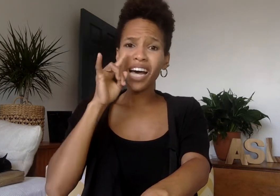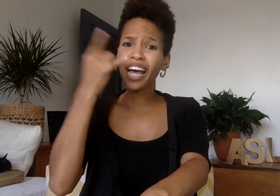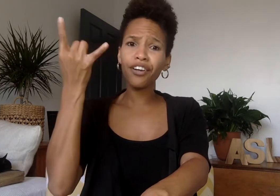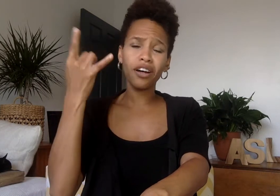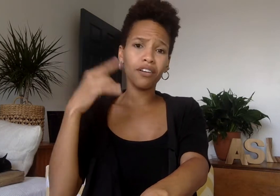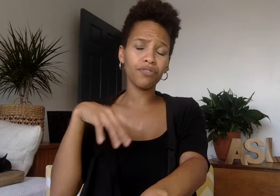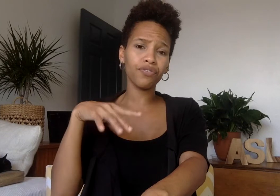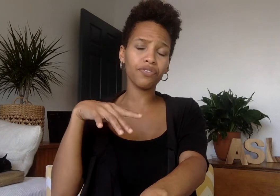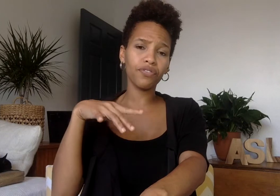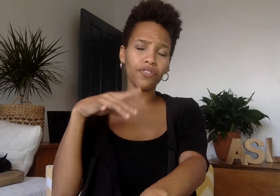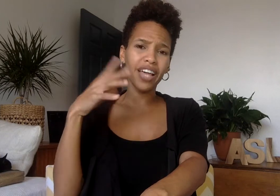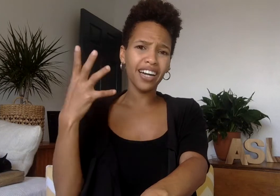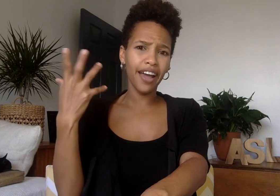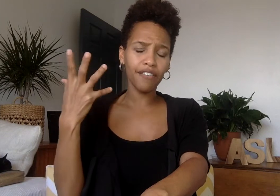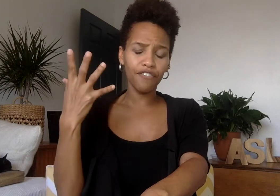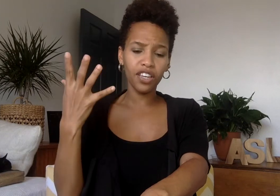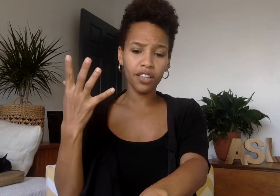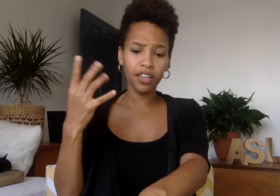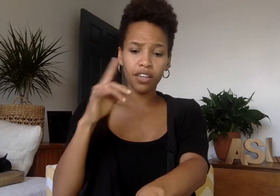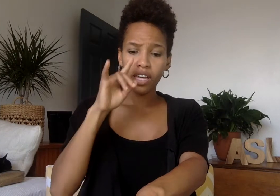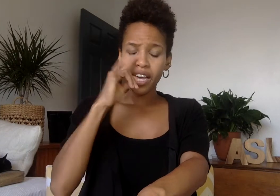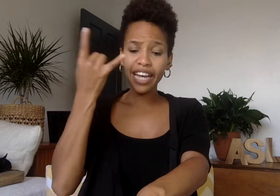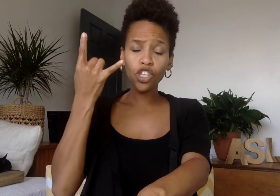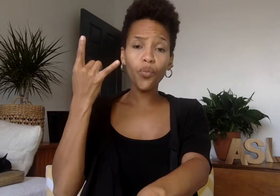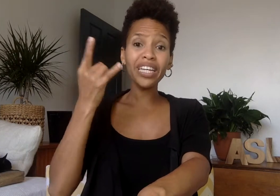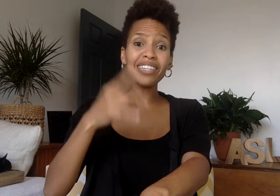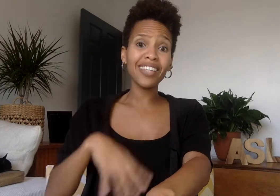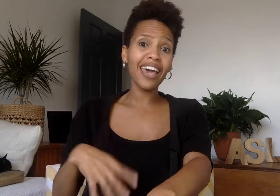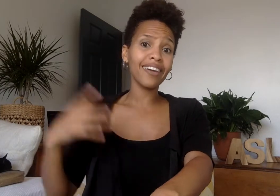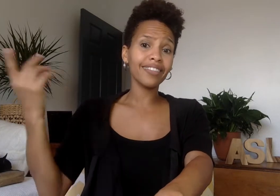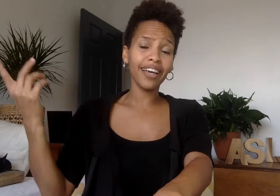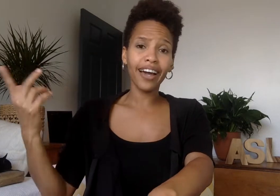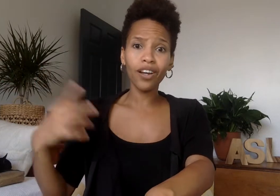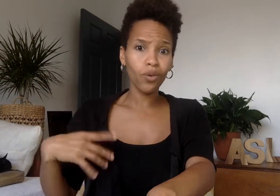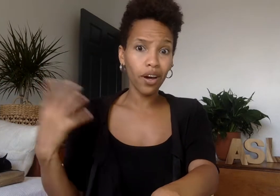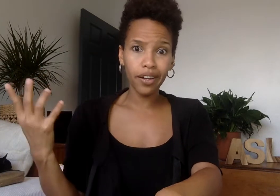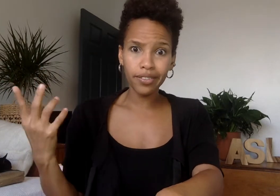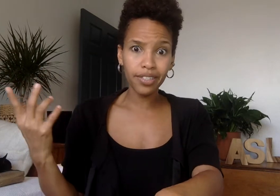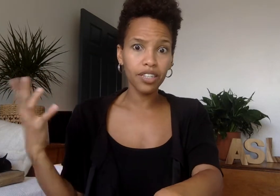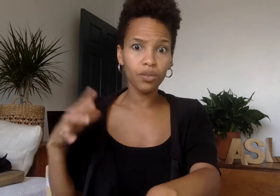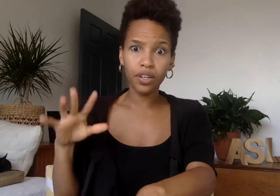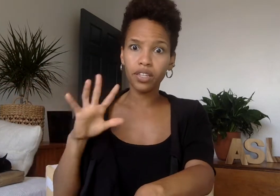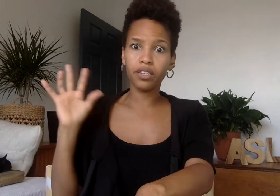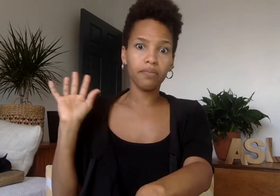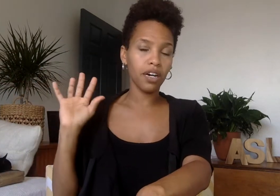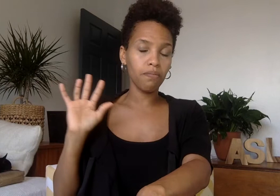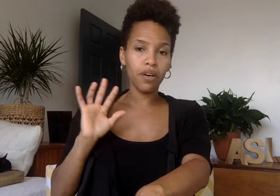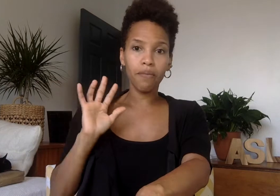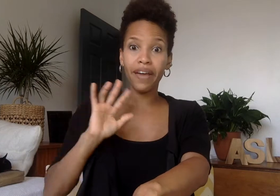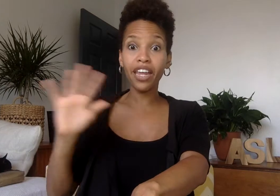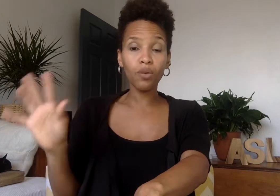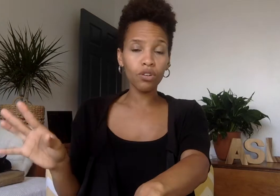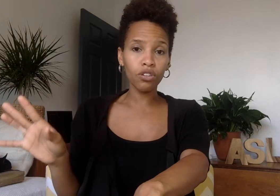tired of, that kind of feeling. And so what he's saying is like, I don't want to deal with a manual